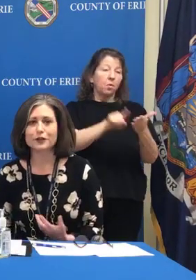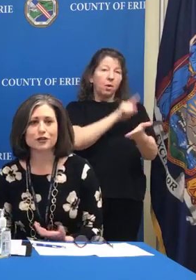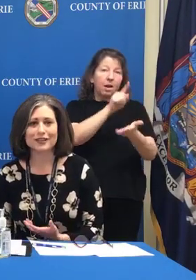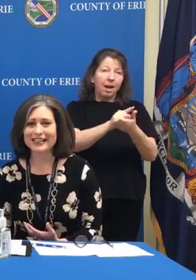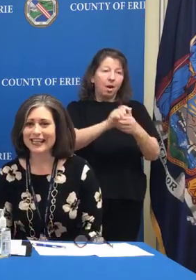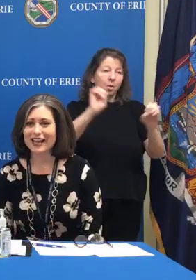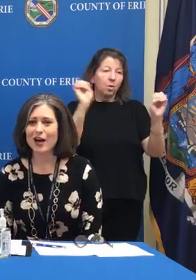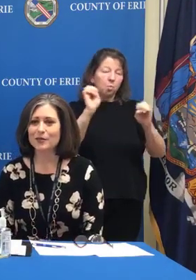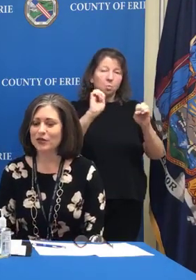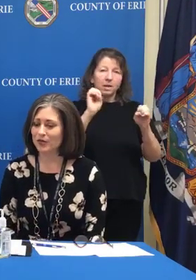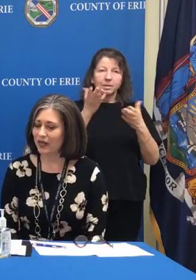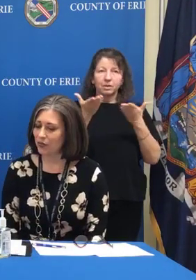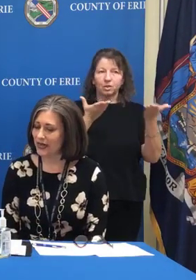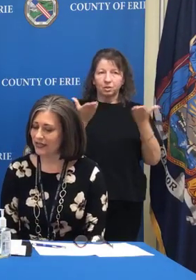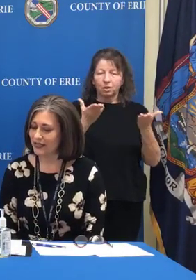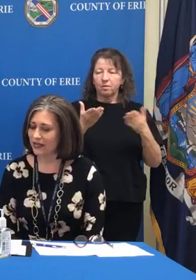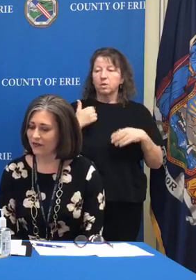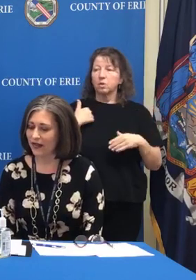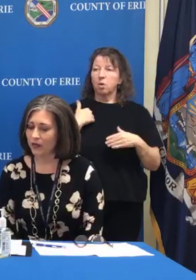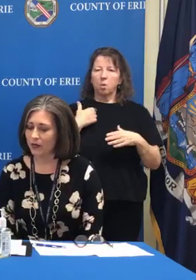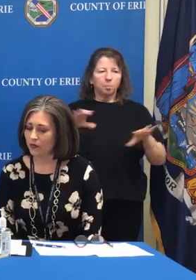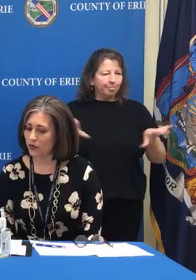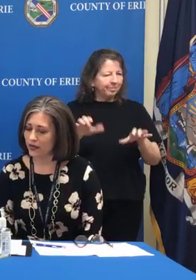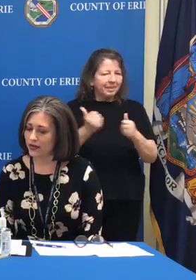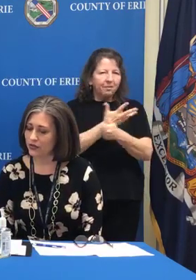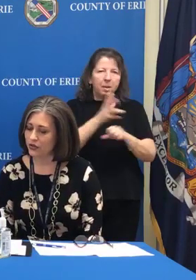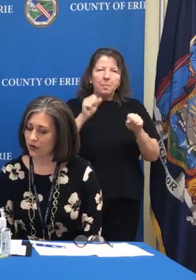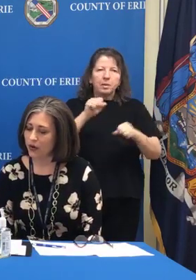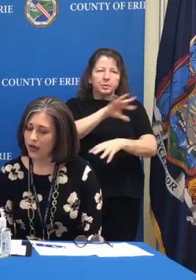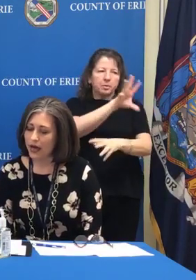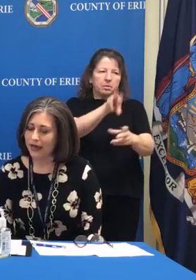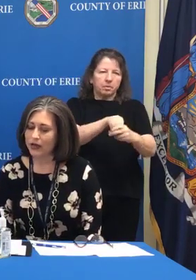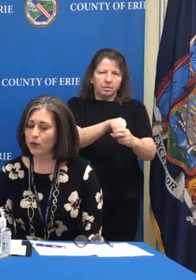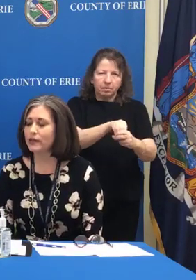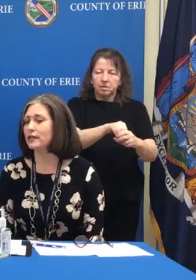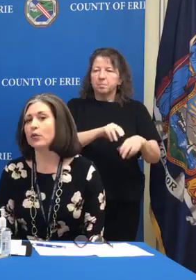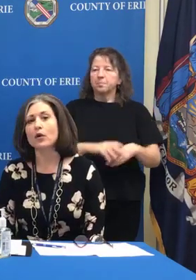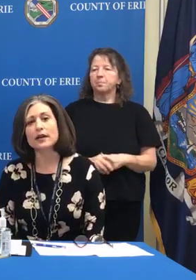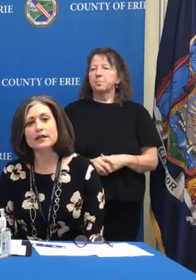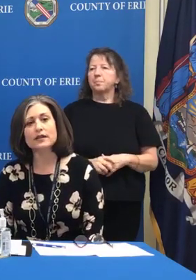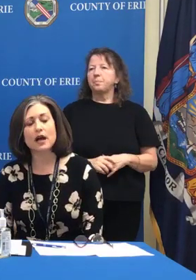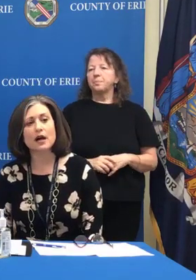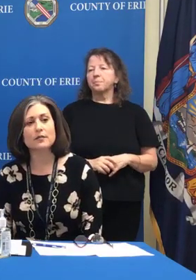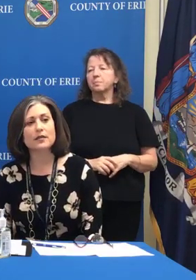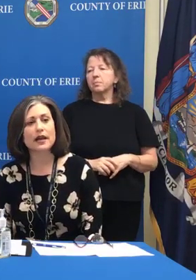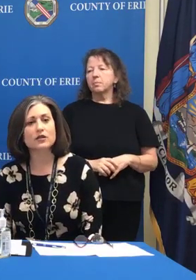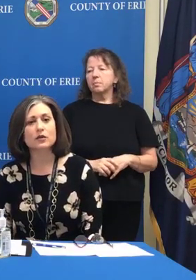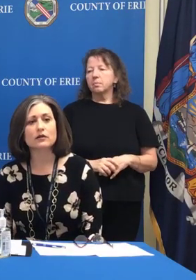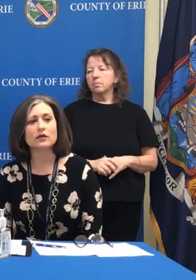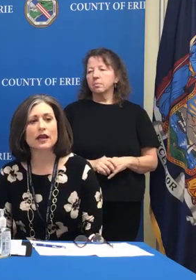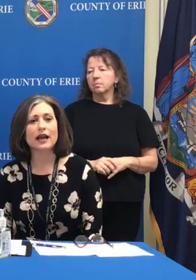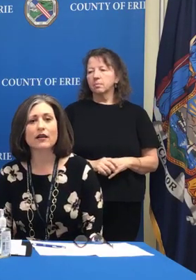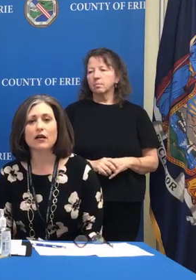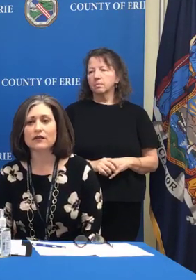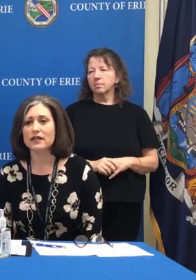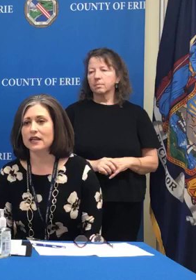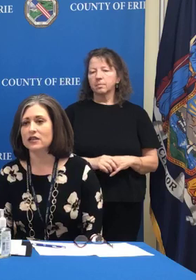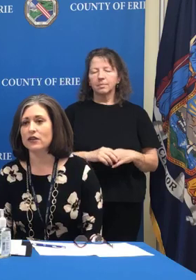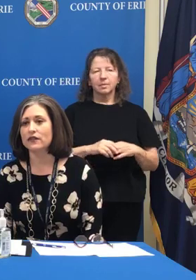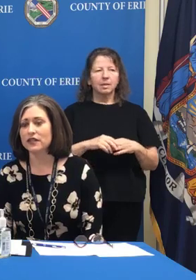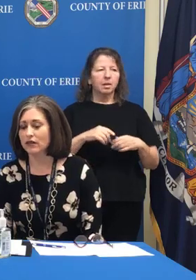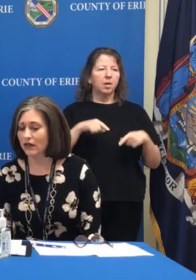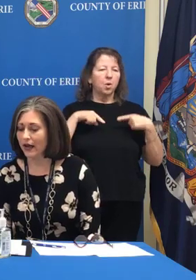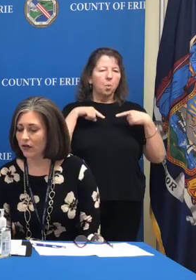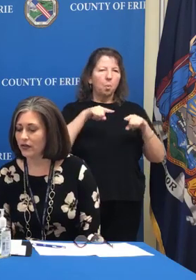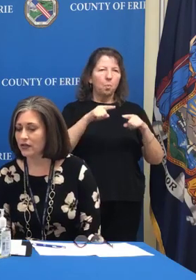very diligently to be present and available for this. So I think what's important as we're looking at all of the needs